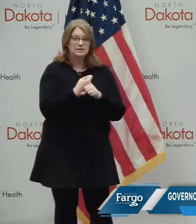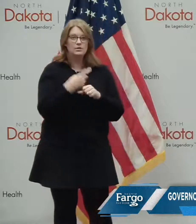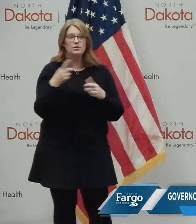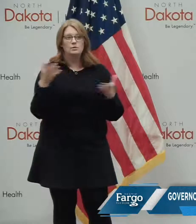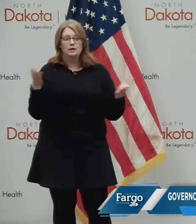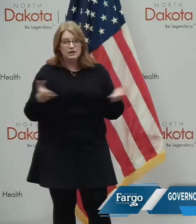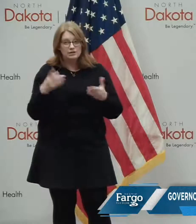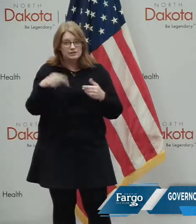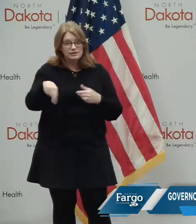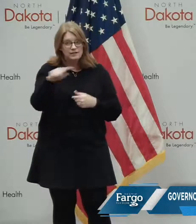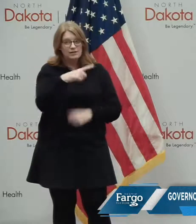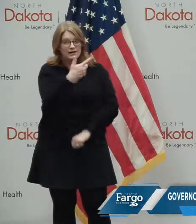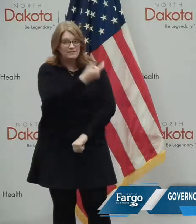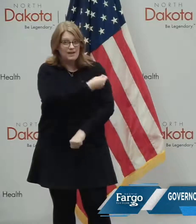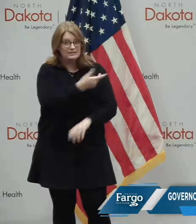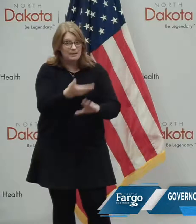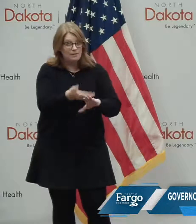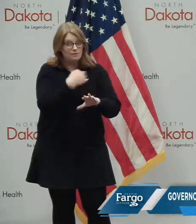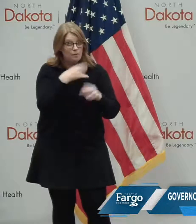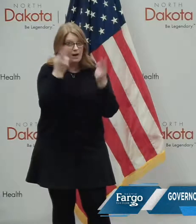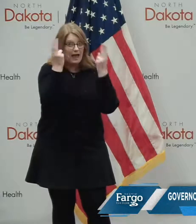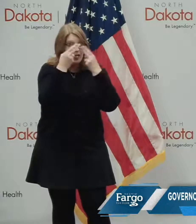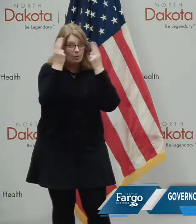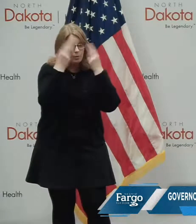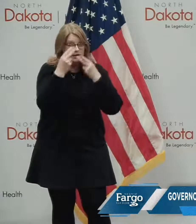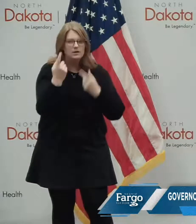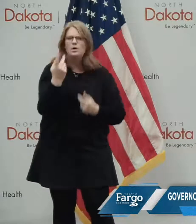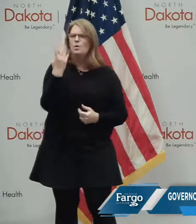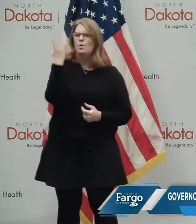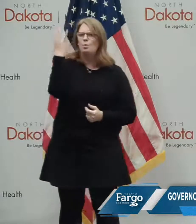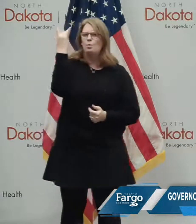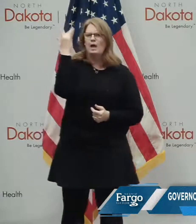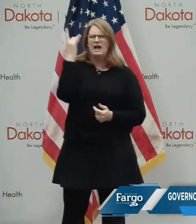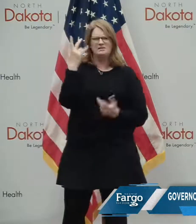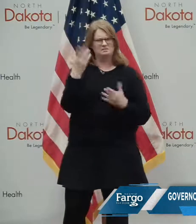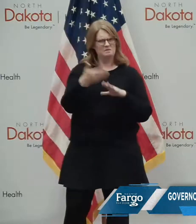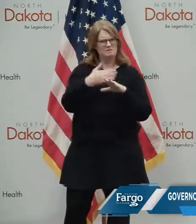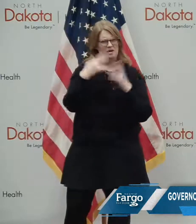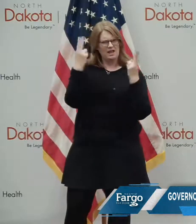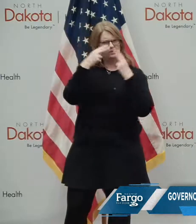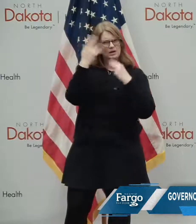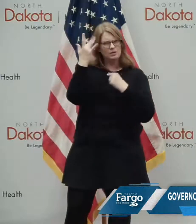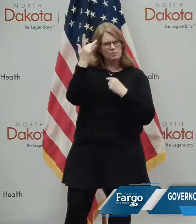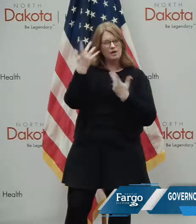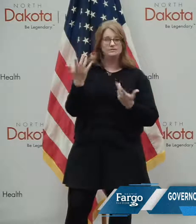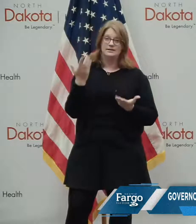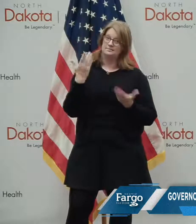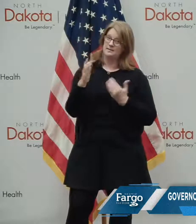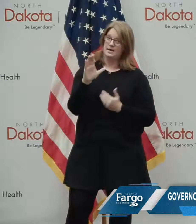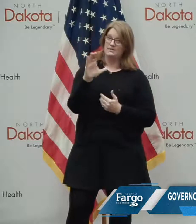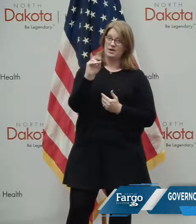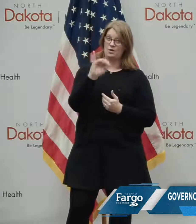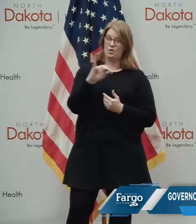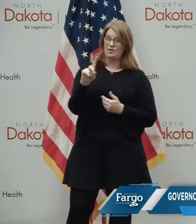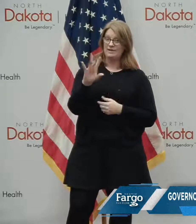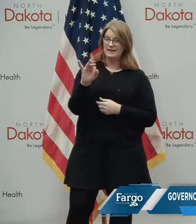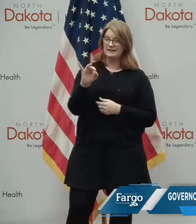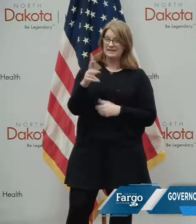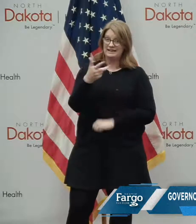vaccinated before Halloween. The reason for that is because we may have a COVID-19 vaccine